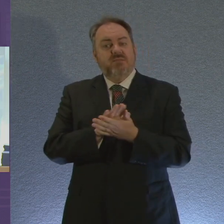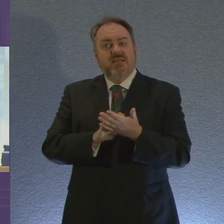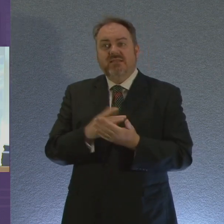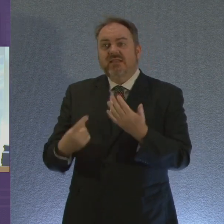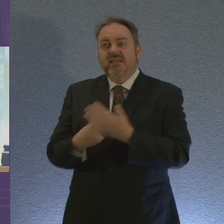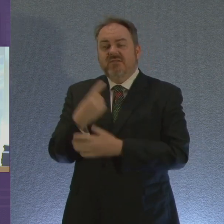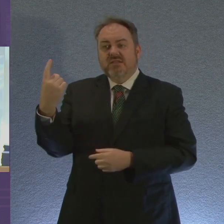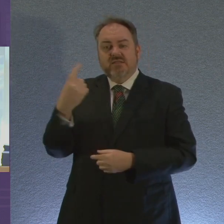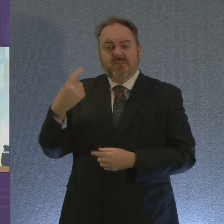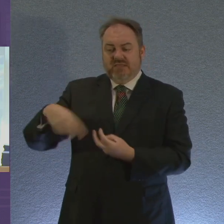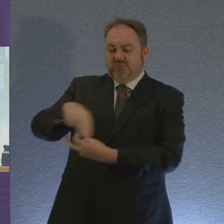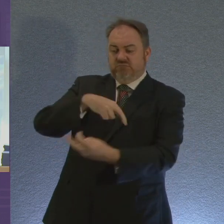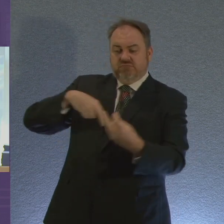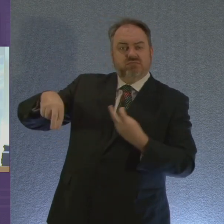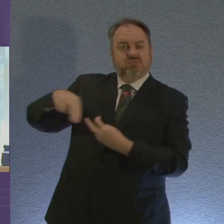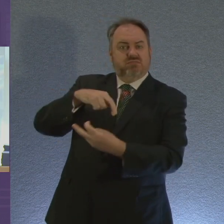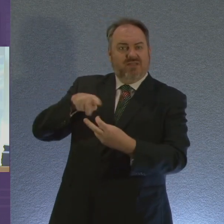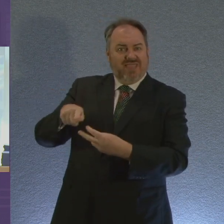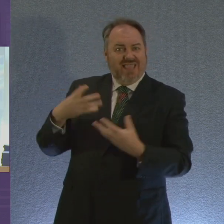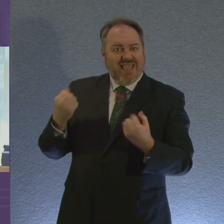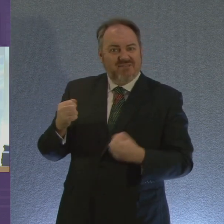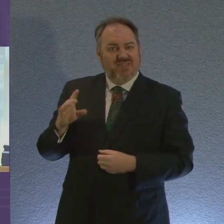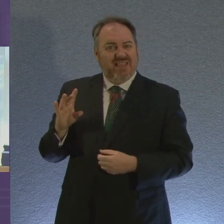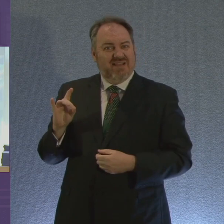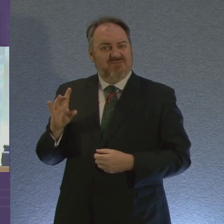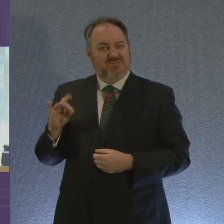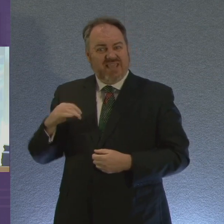to place them in isolation and to take biological